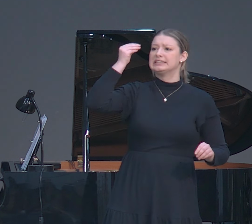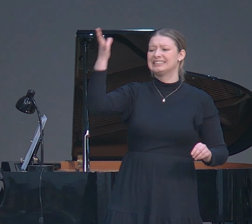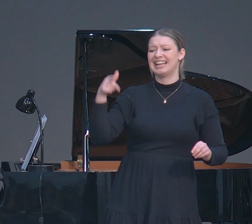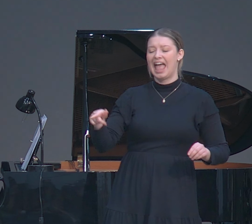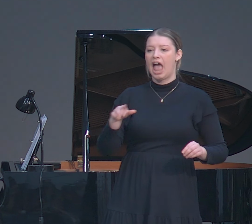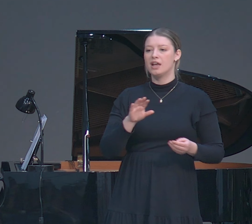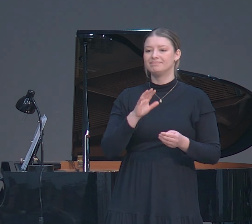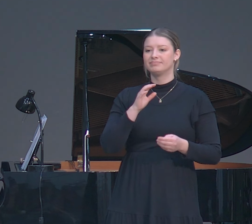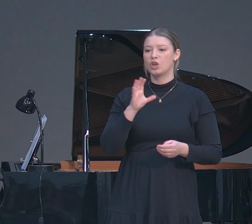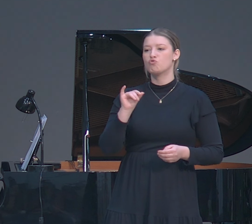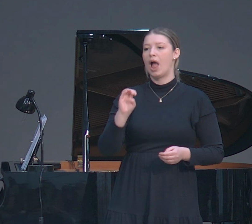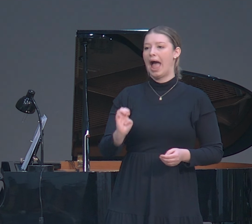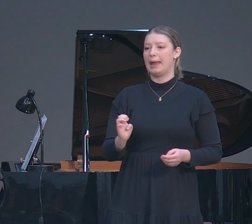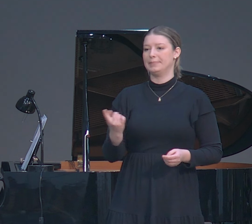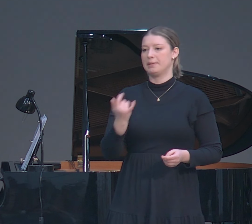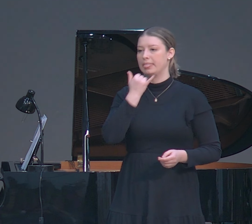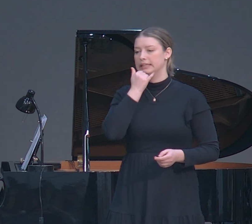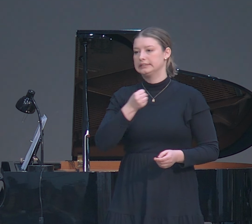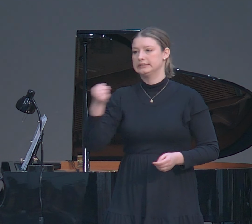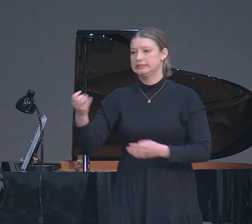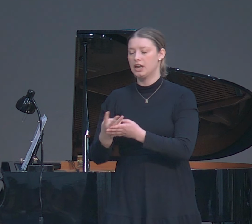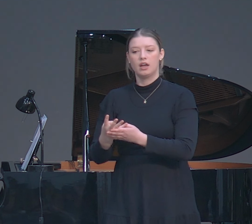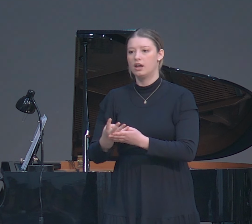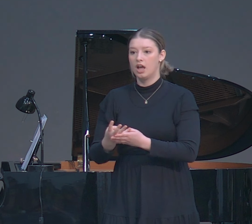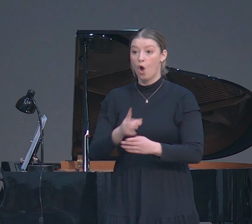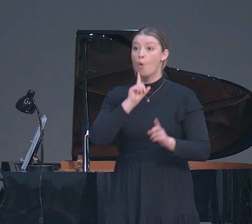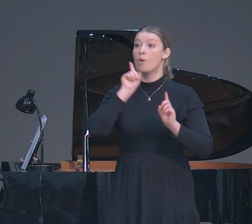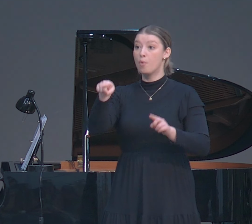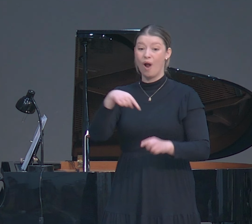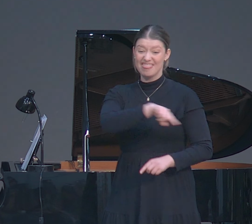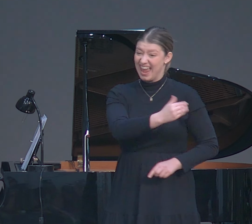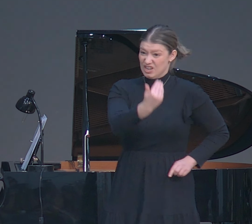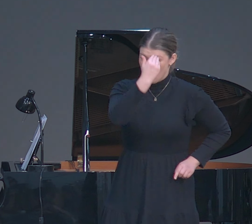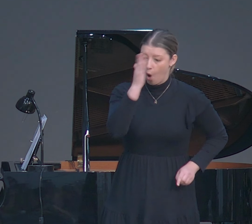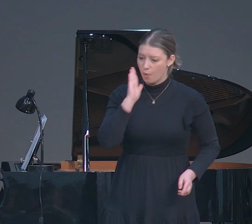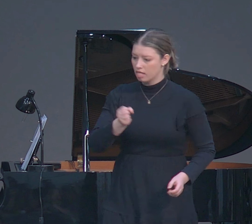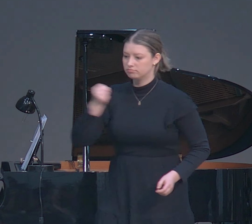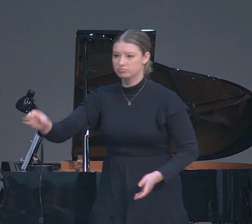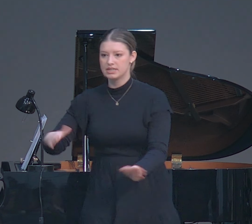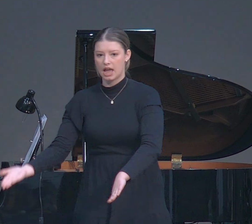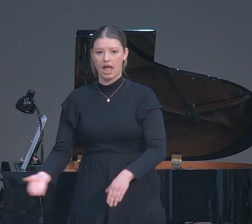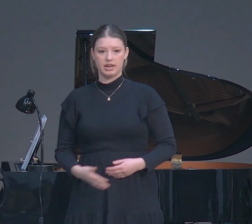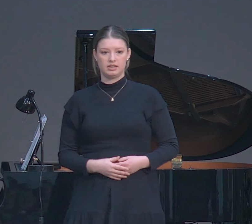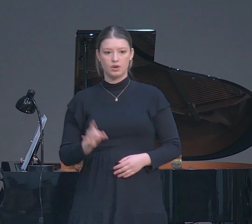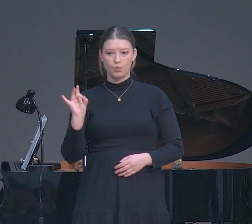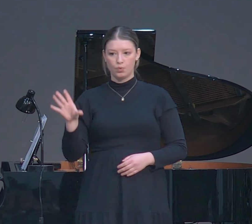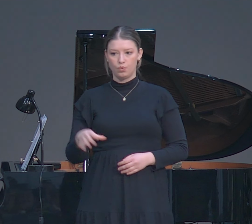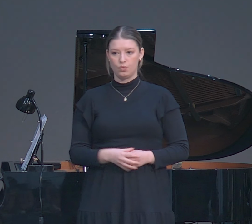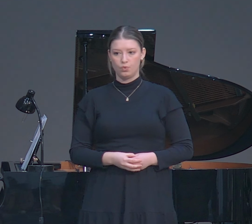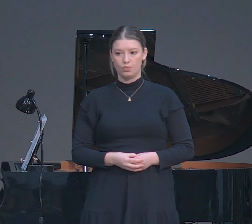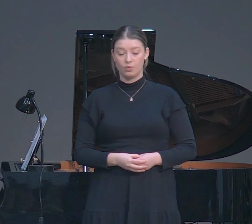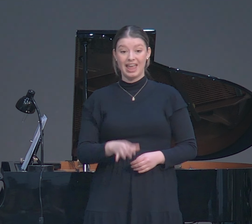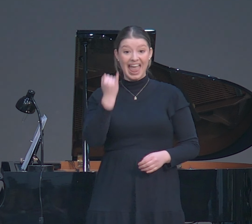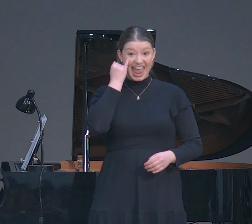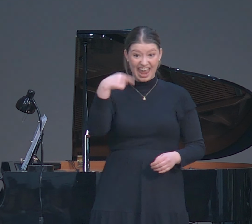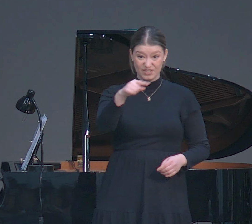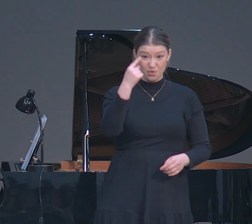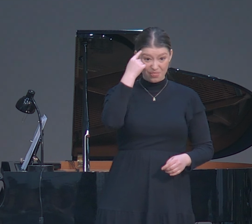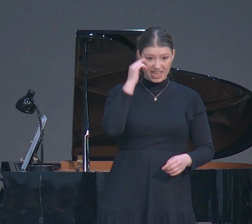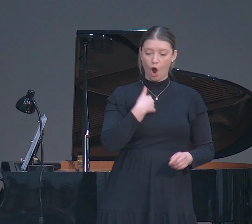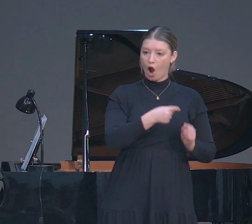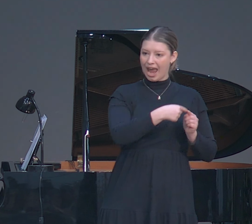It's literally reporting people so that they will be put to death. By the way, if you think our enemy is not set on that goal, if